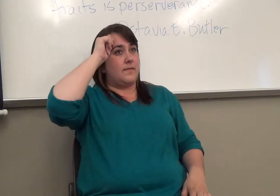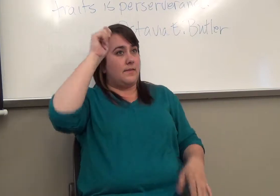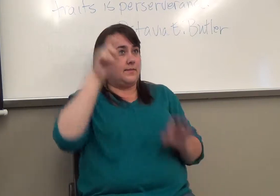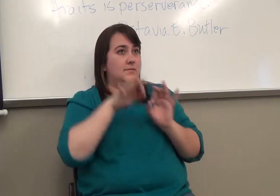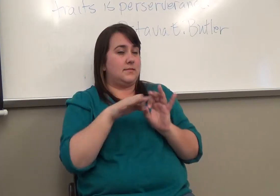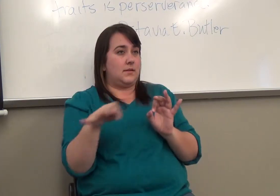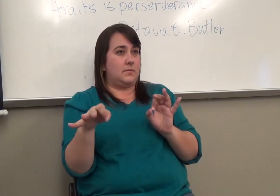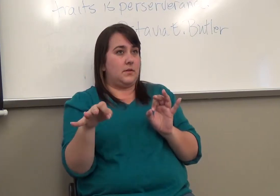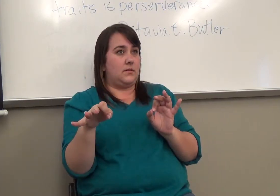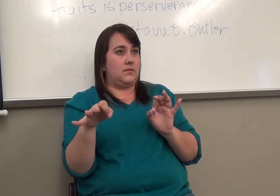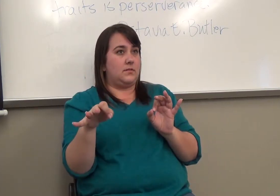statement.